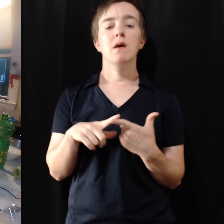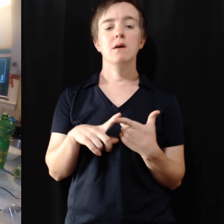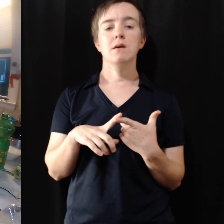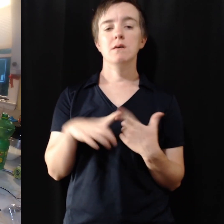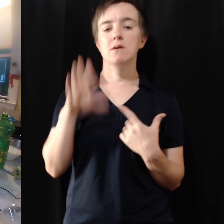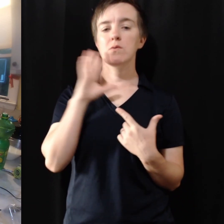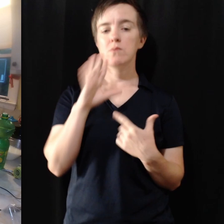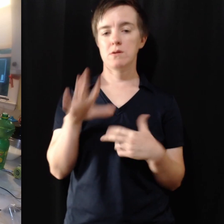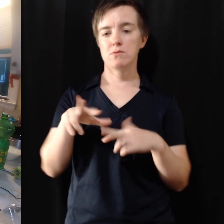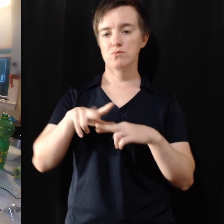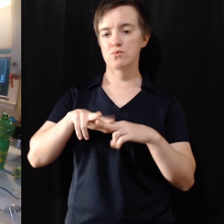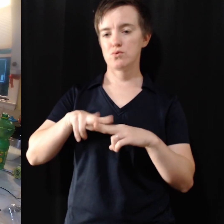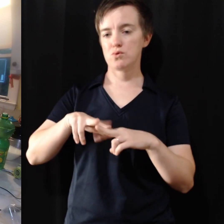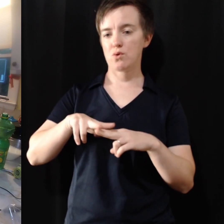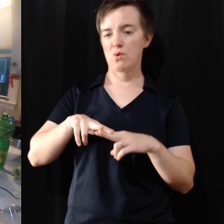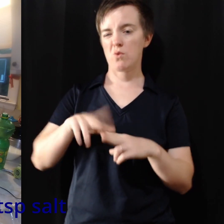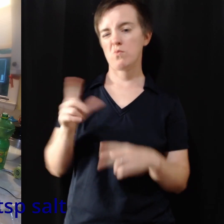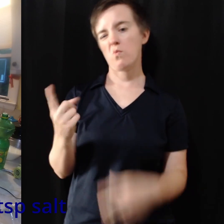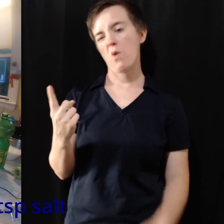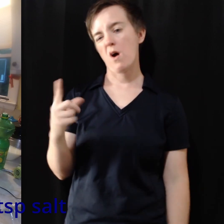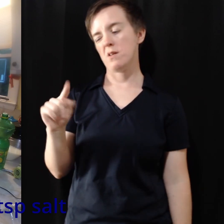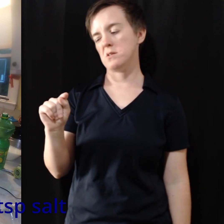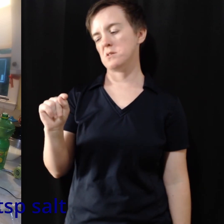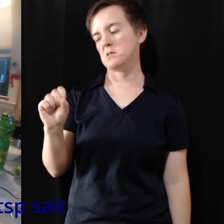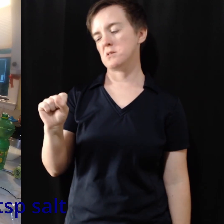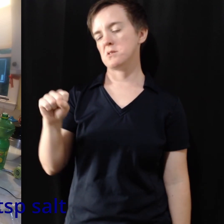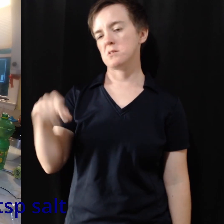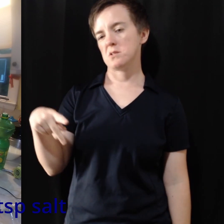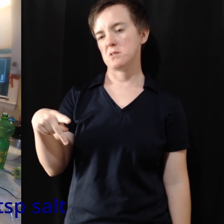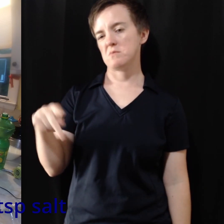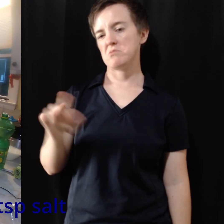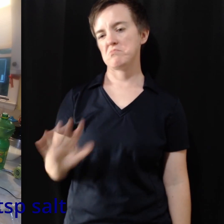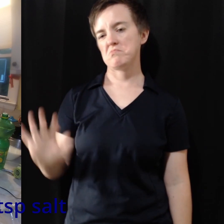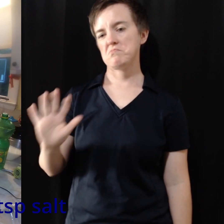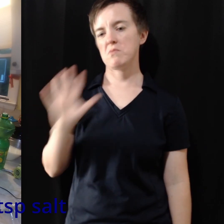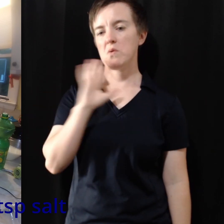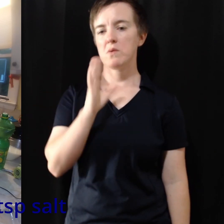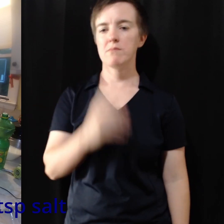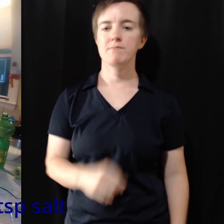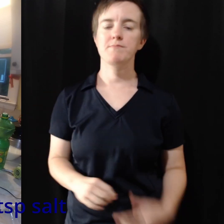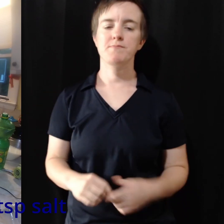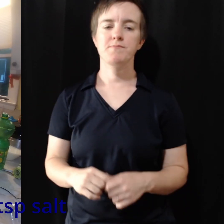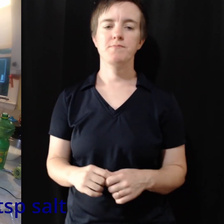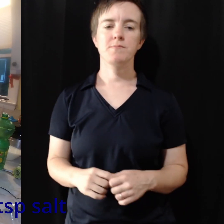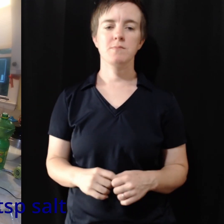then you're going to do salt, about a teaspoon or so.